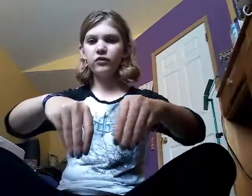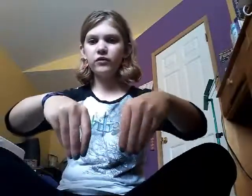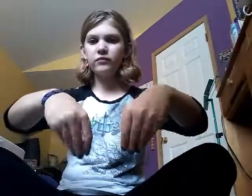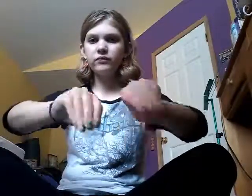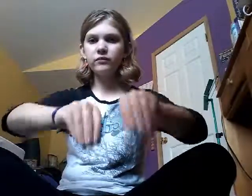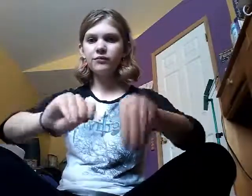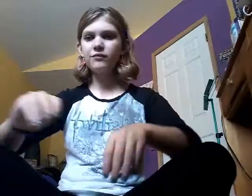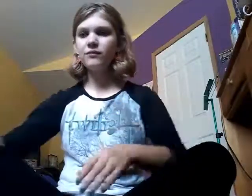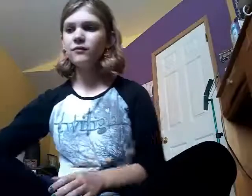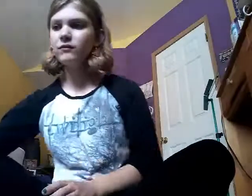so.